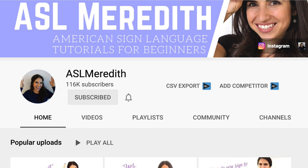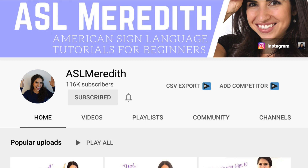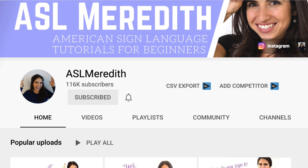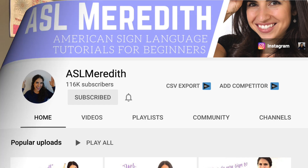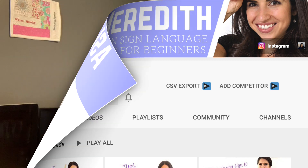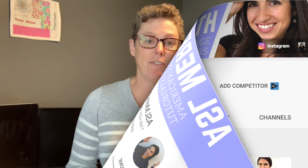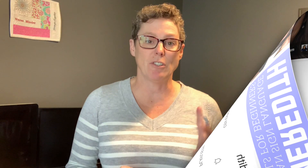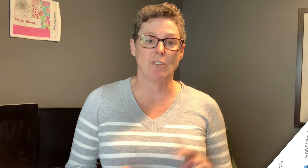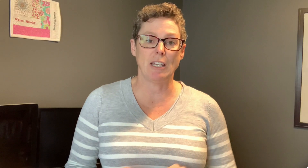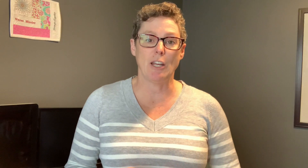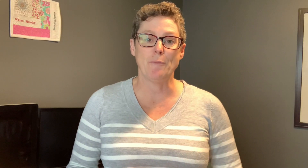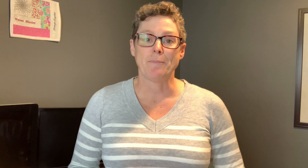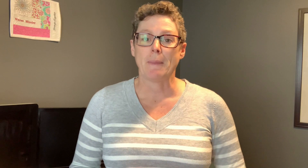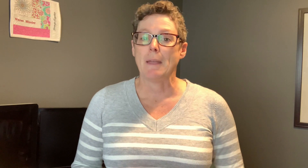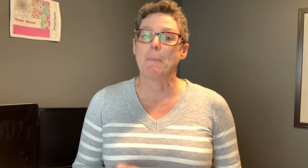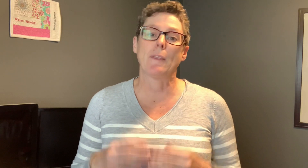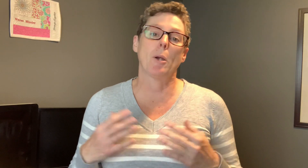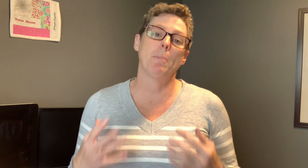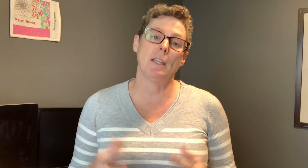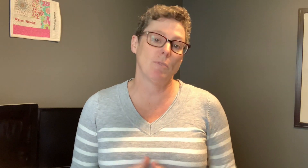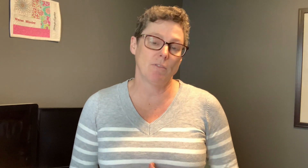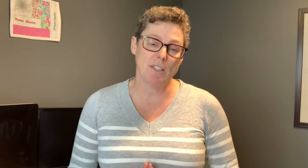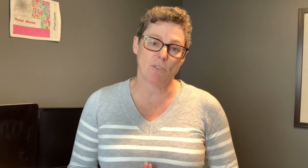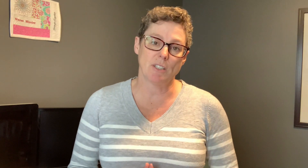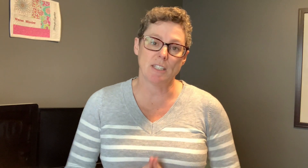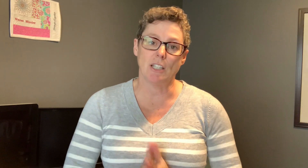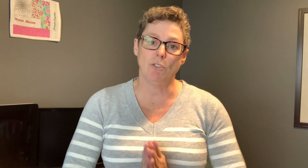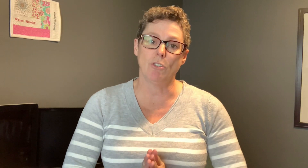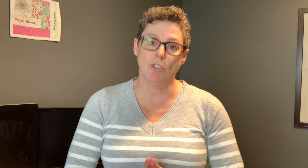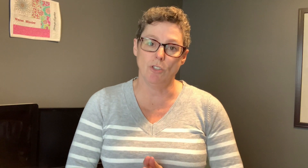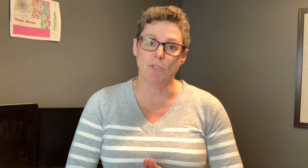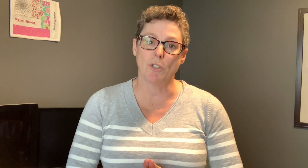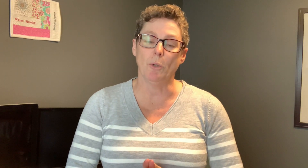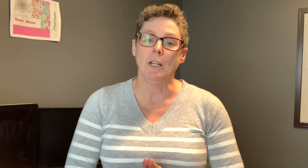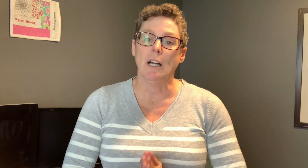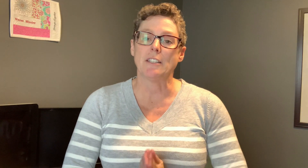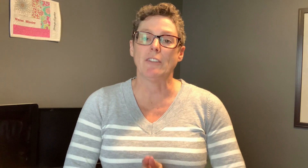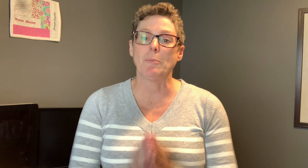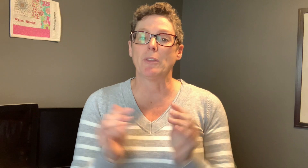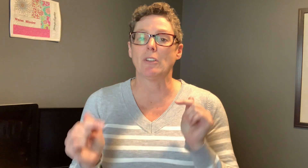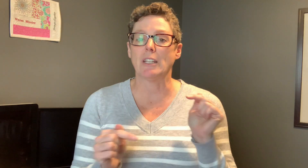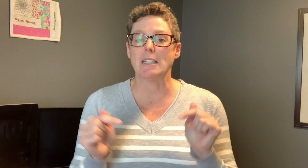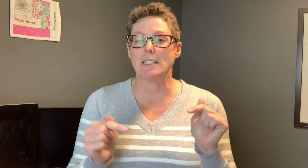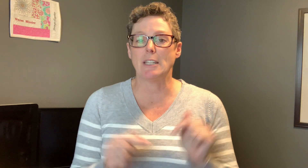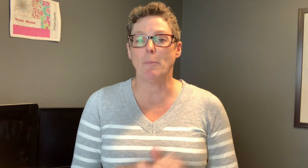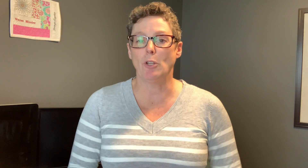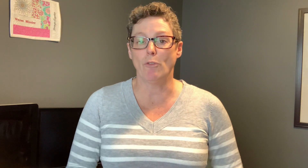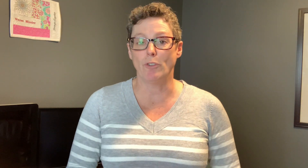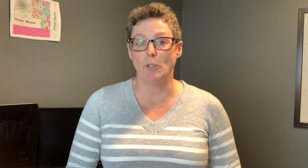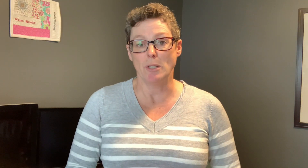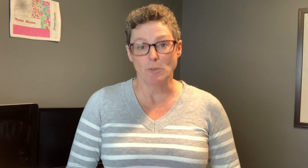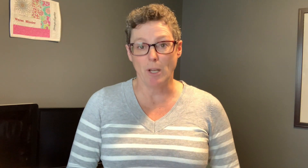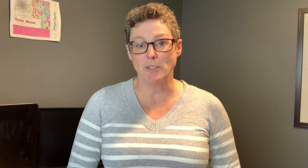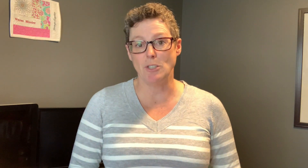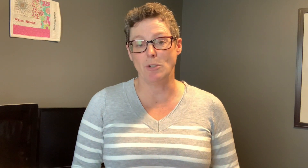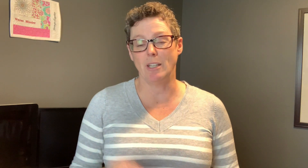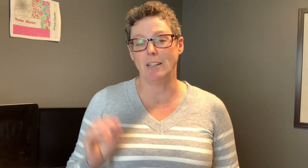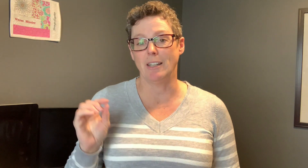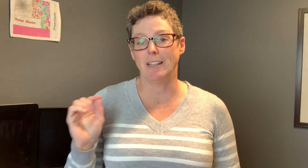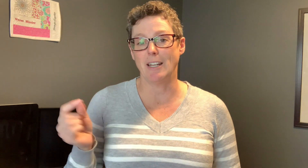2 favorites right now, but there are many more resources that you can use. So I'll definitely put their links down below for you as well so you can connect with